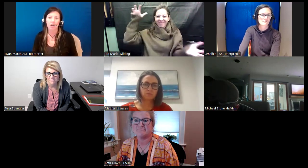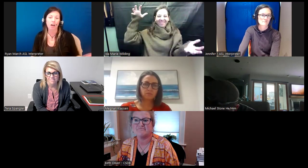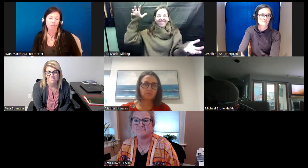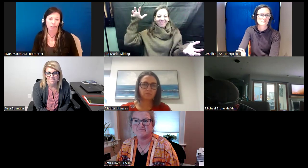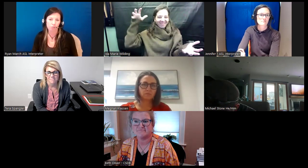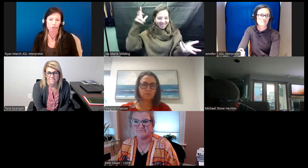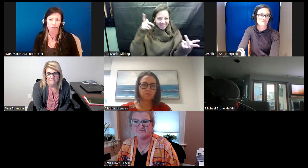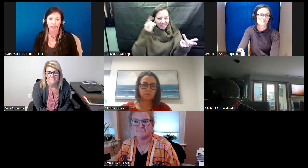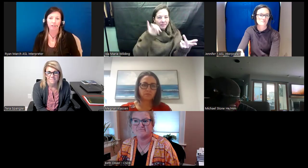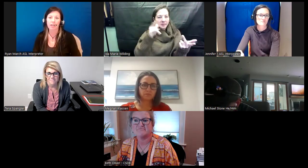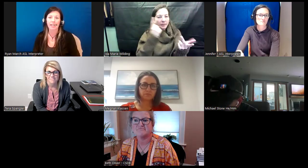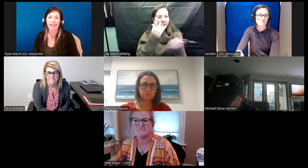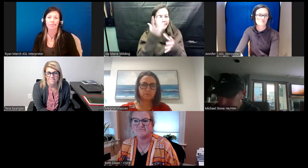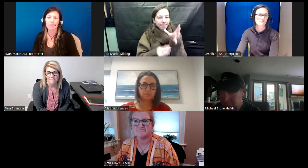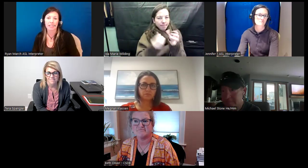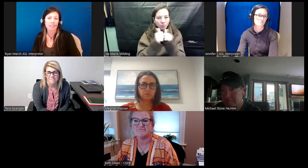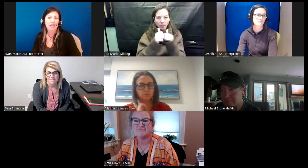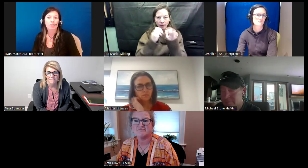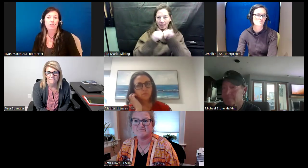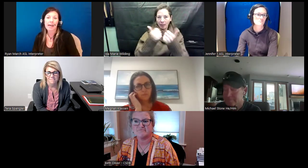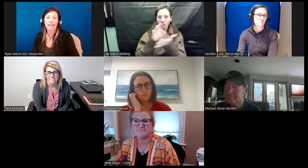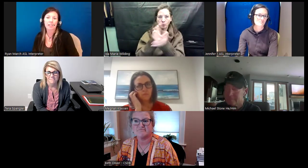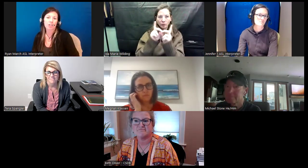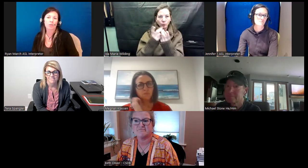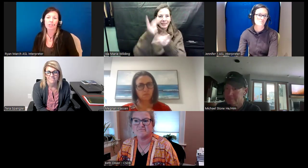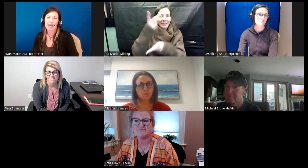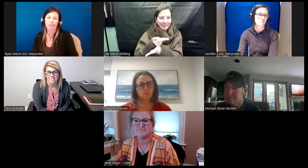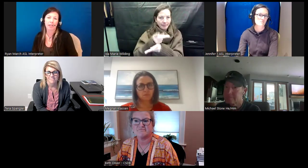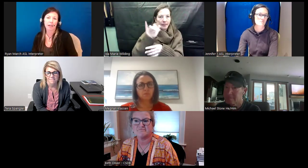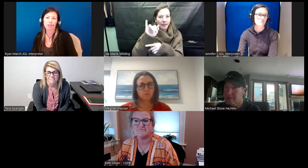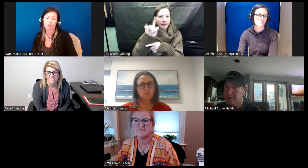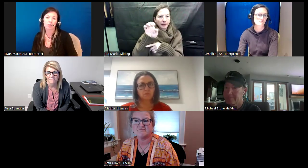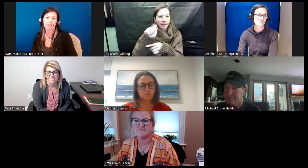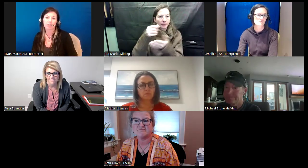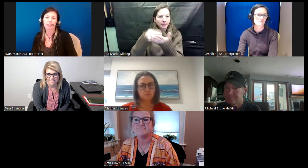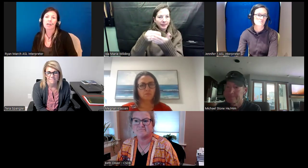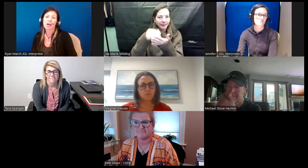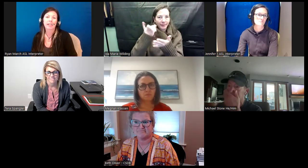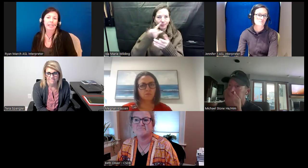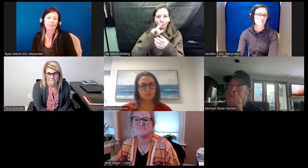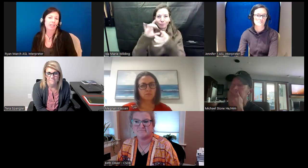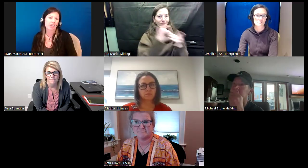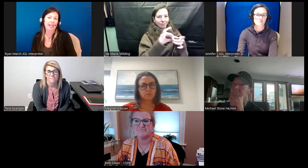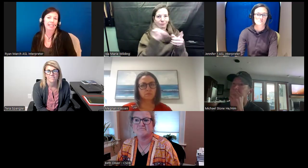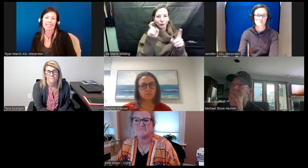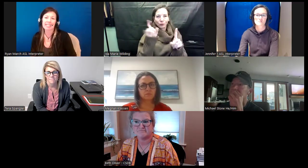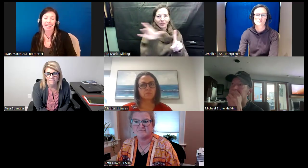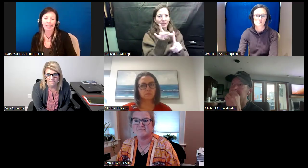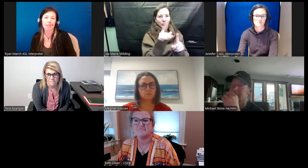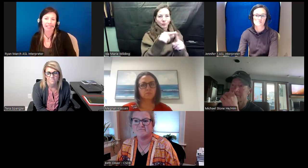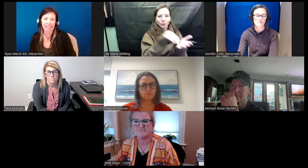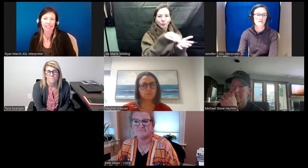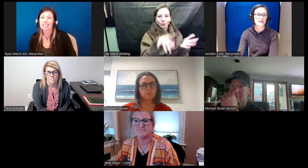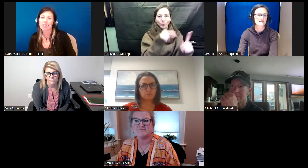here, also just one more point, are on IEPs. So that is a huge gap on how the school districts are keeping their